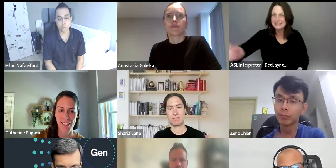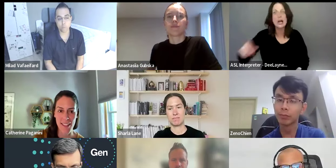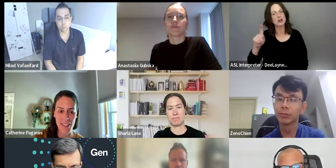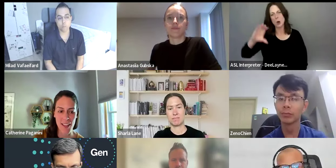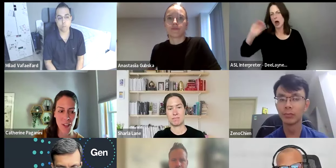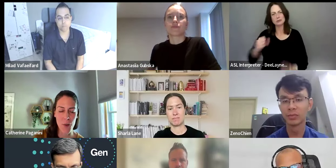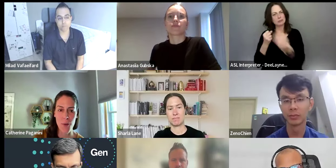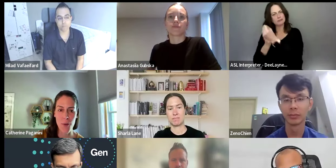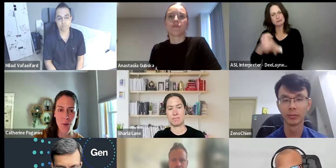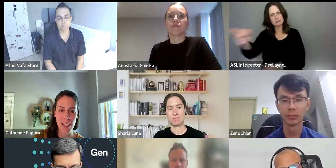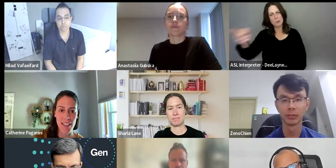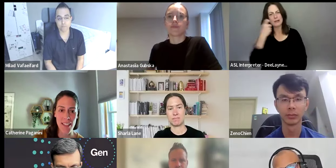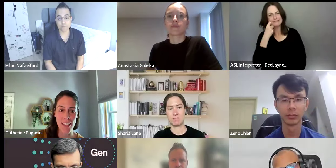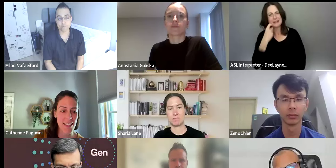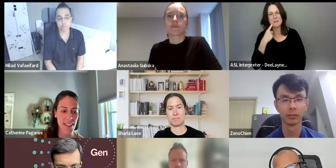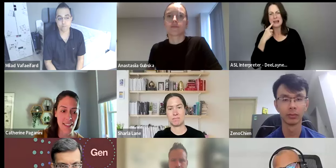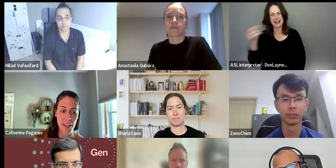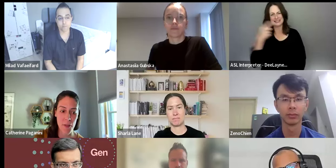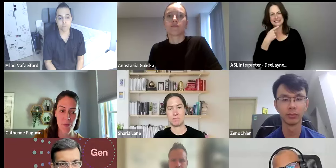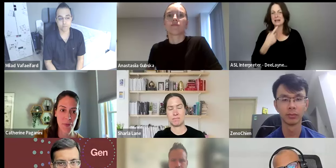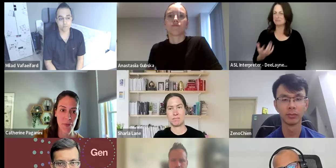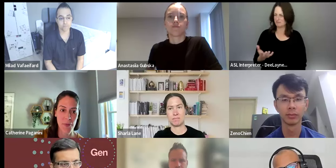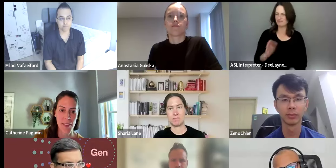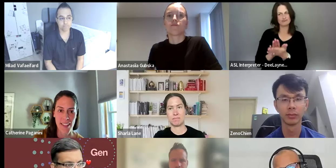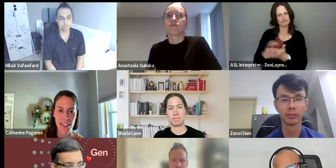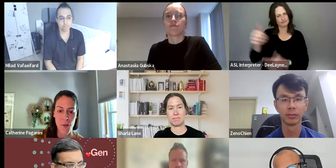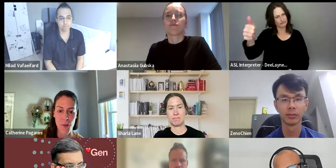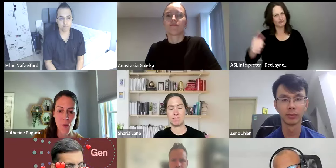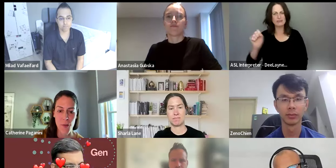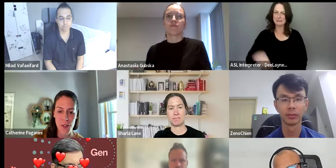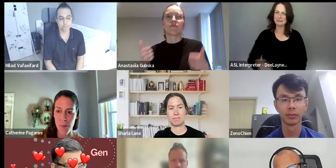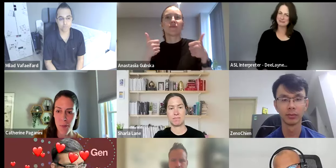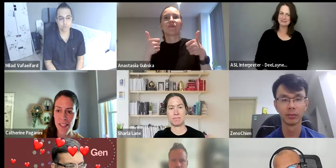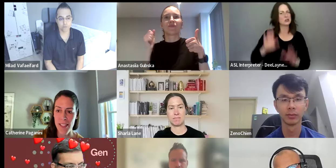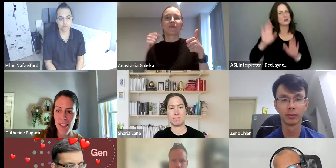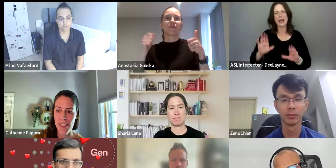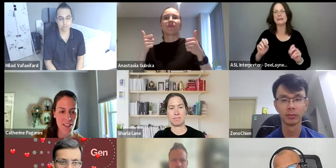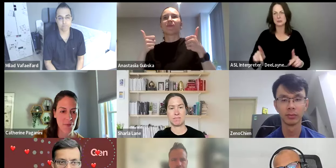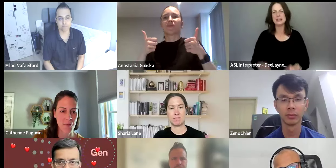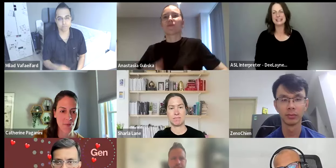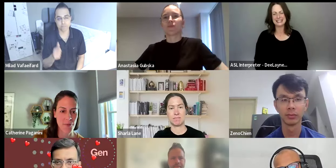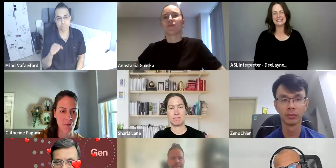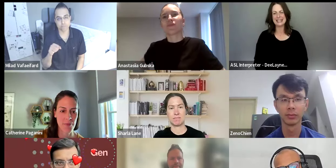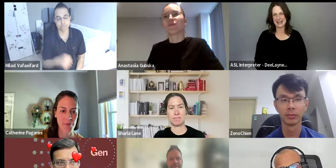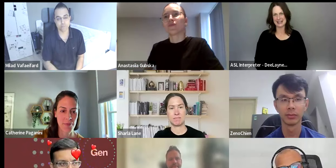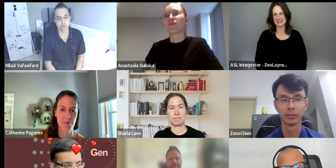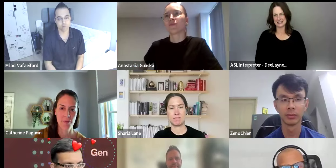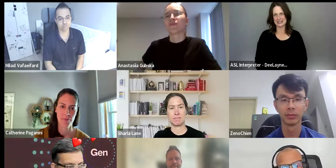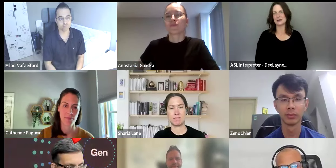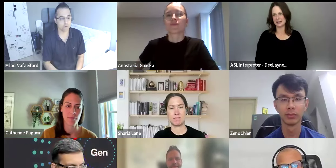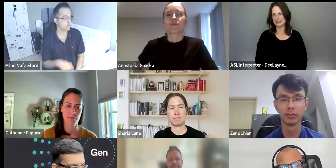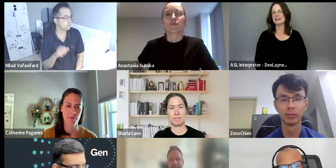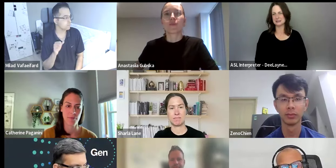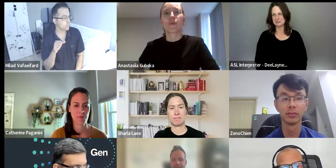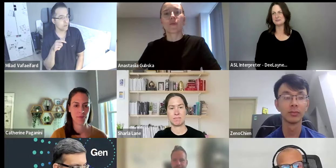100% agree with Milad and yeah, it's a great opportunity and please take it back. Yeah, Anastasia